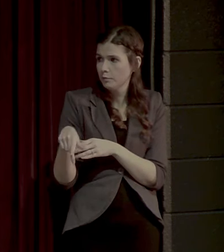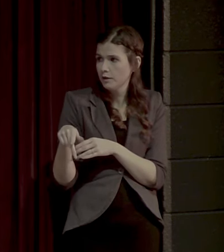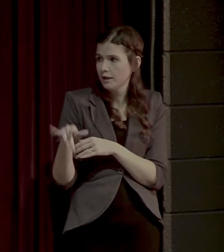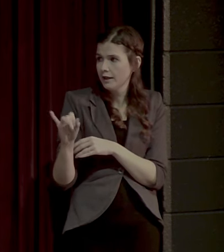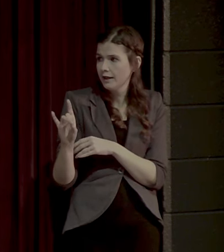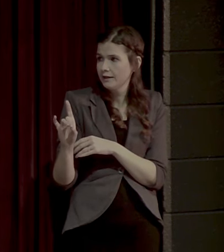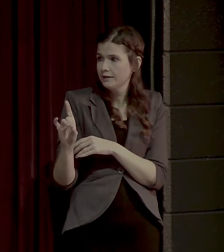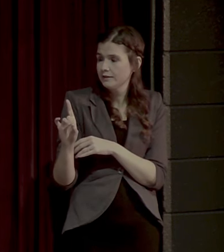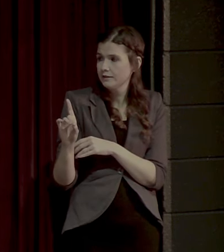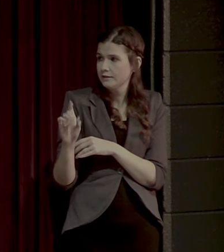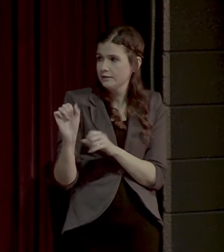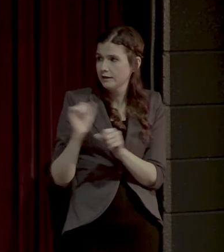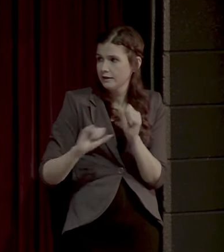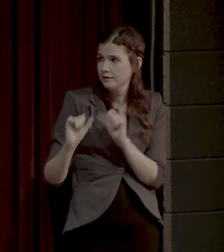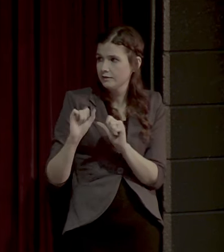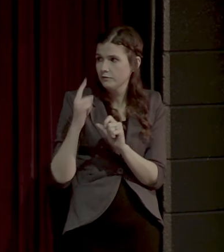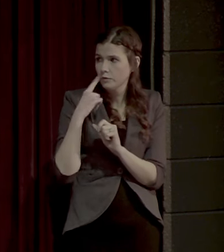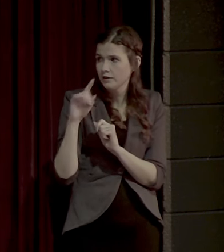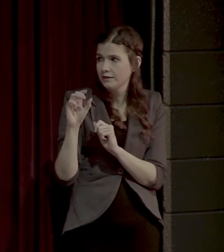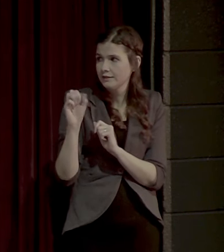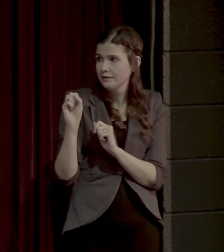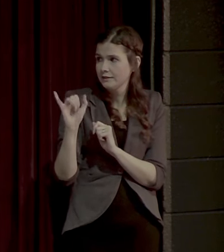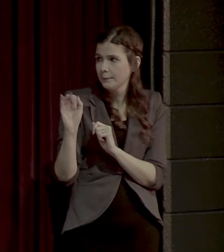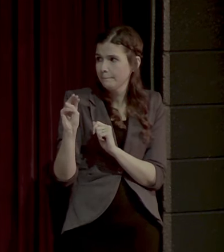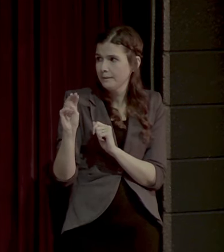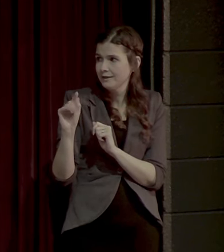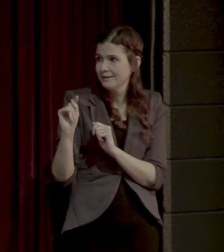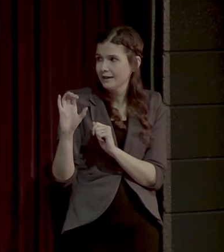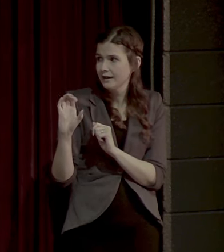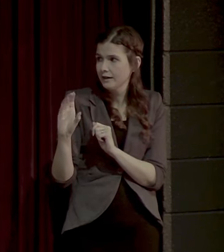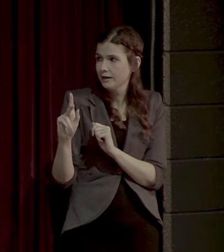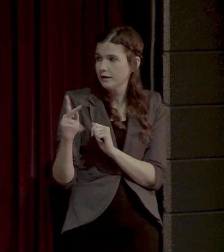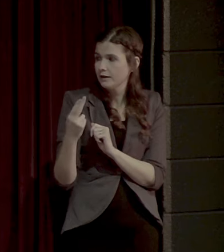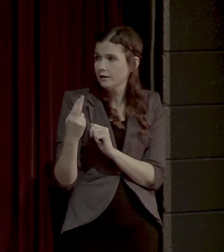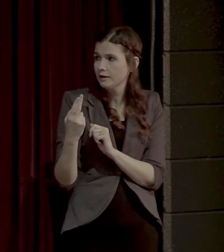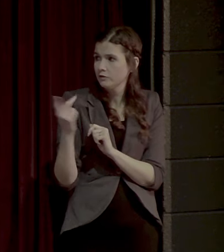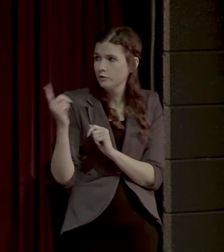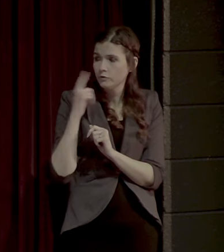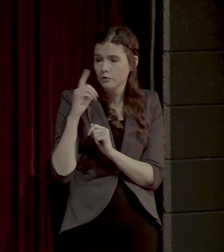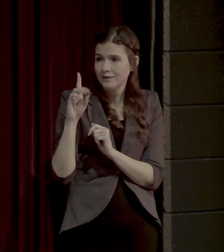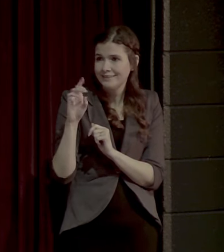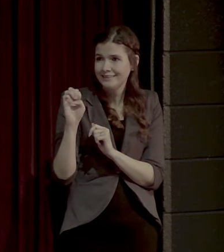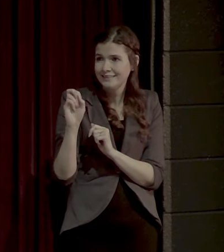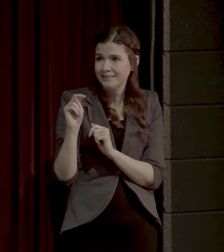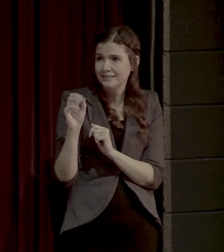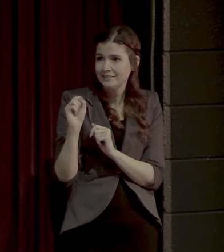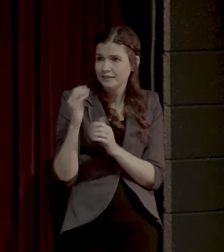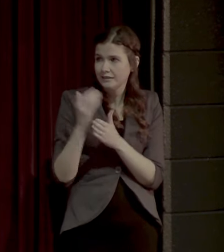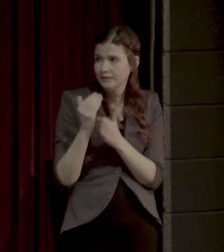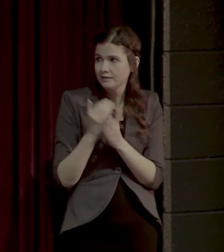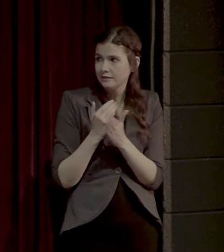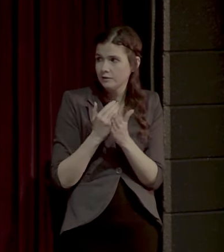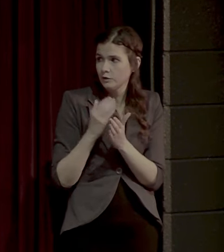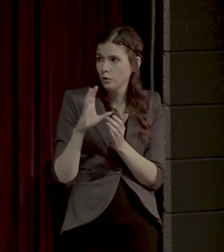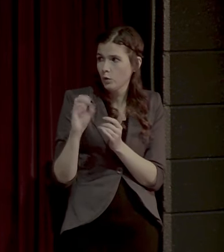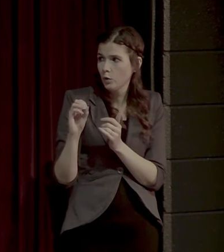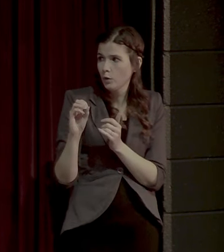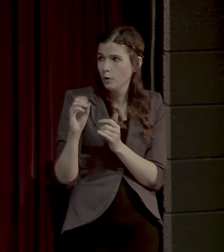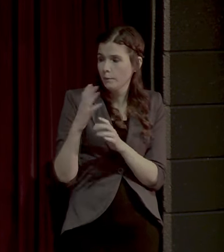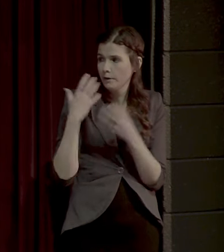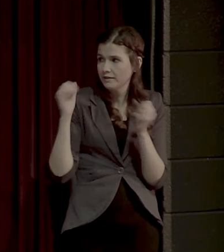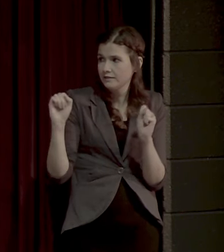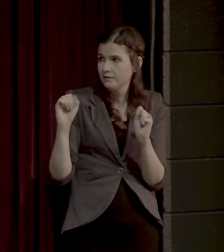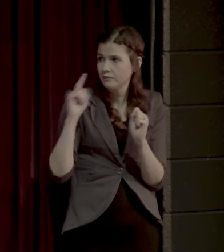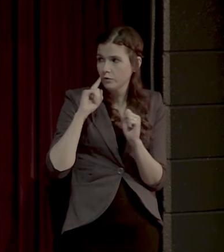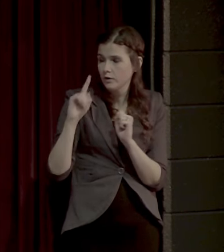Simulation Technology. She was named to the Dean's List, was co-president of Phi Theta Kappa, and named an All-North